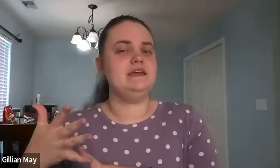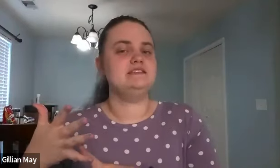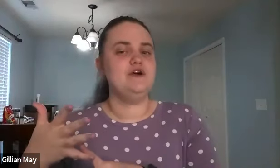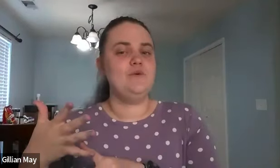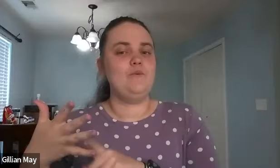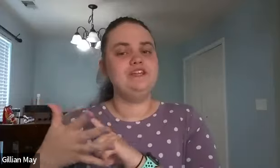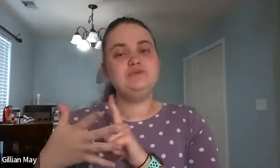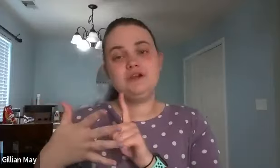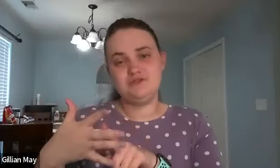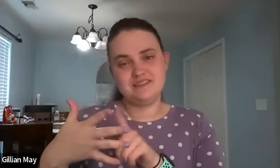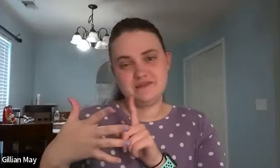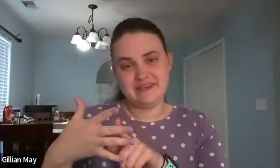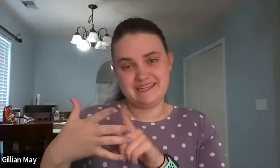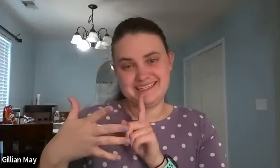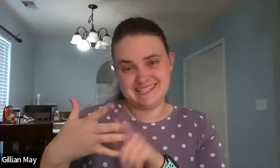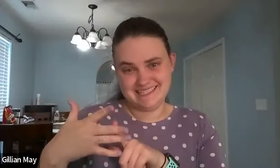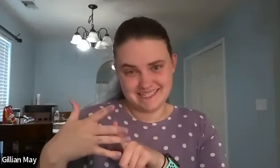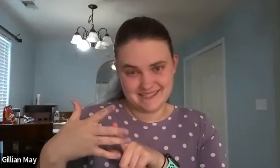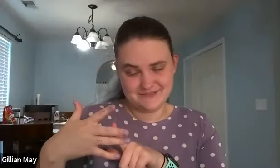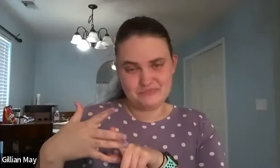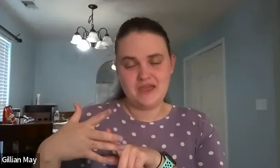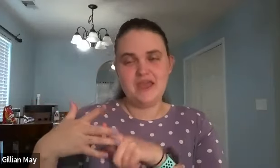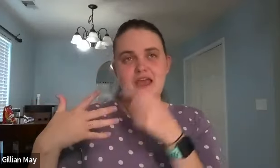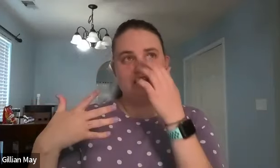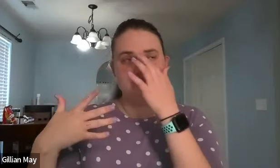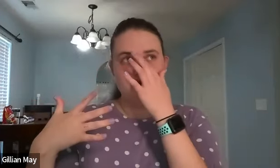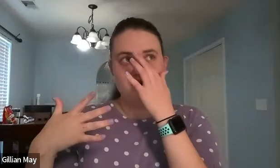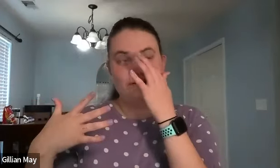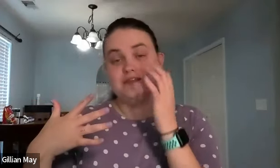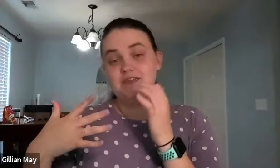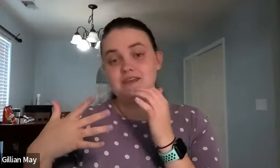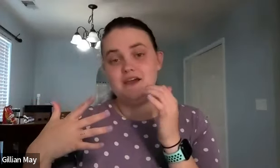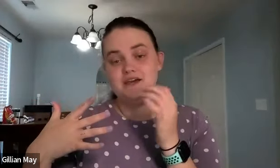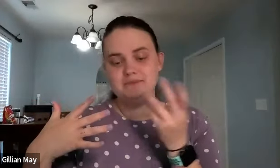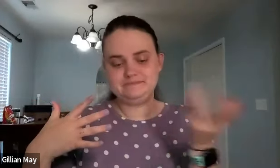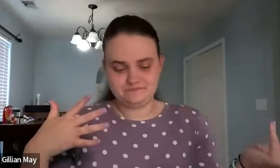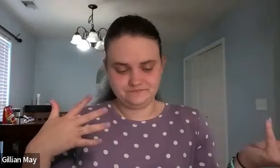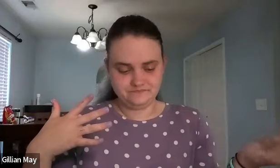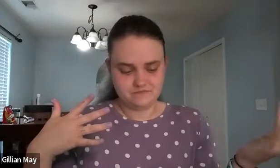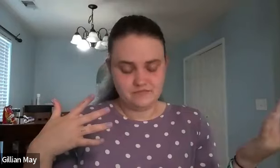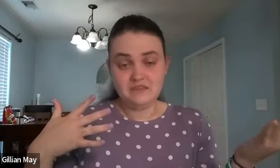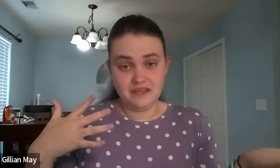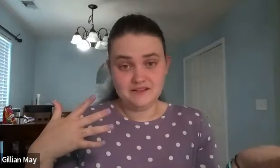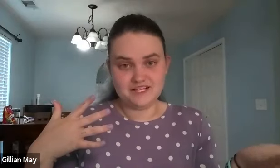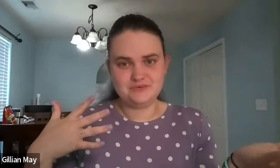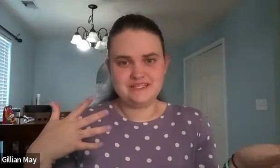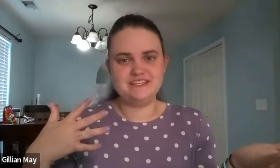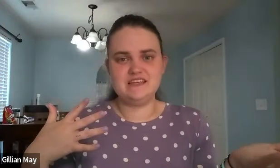is when you are using them in a sentence. As you know, in English, we tend to